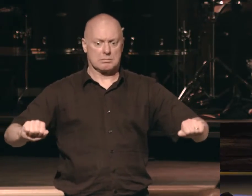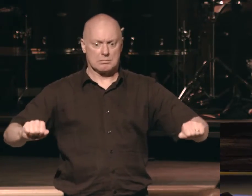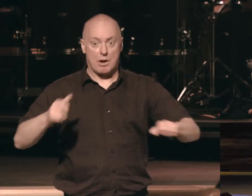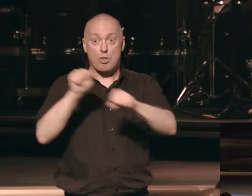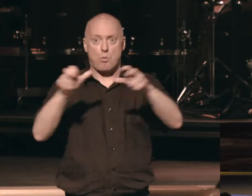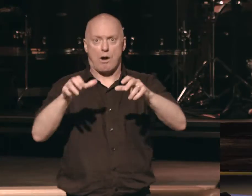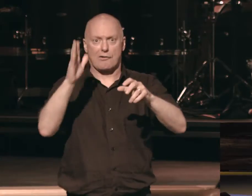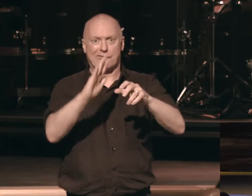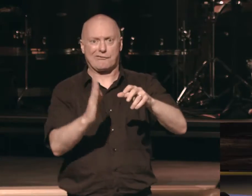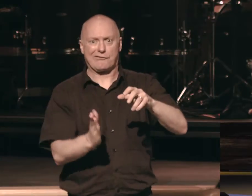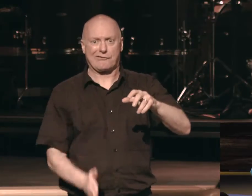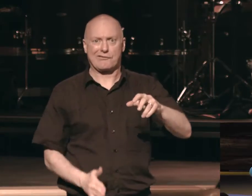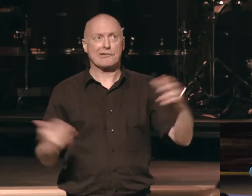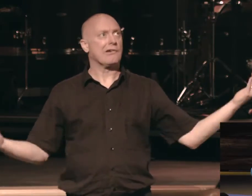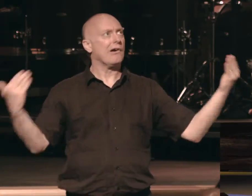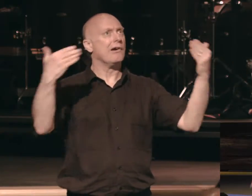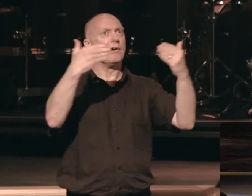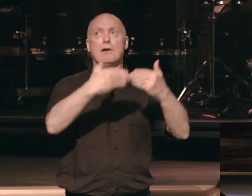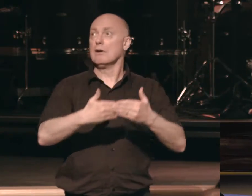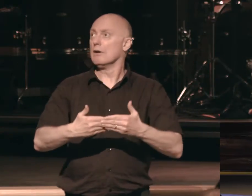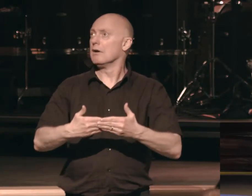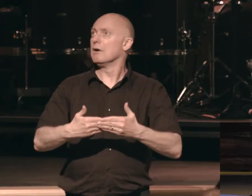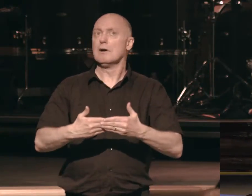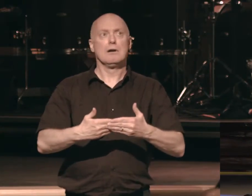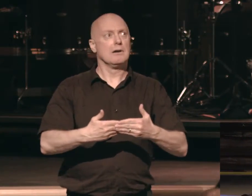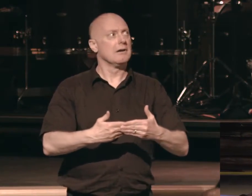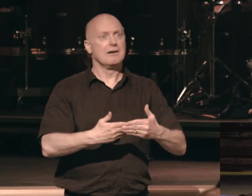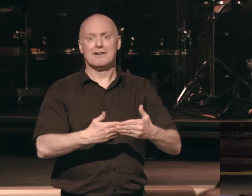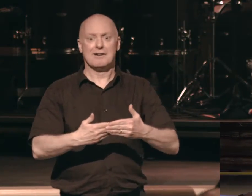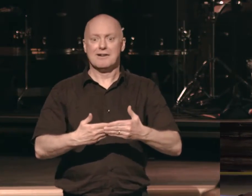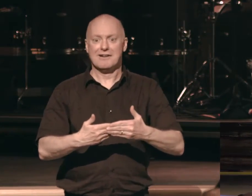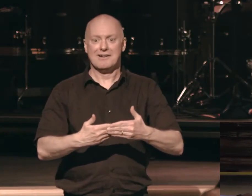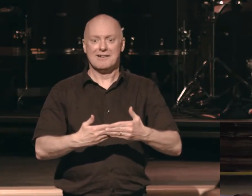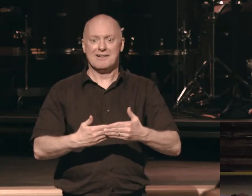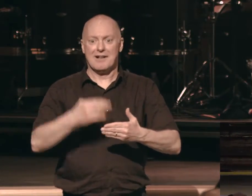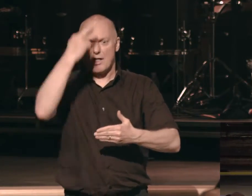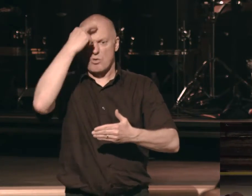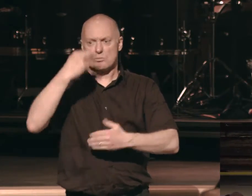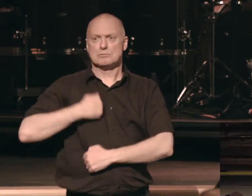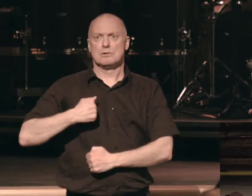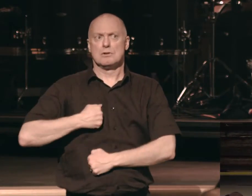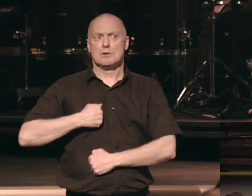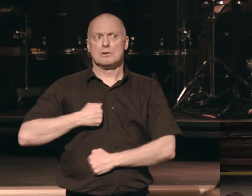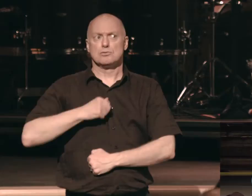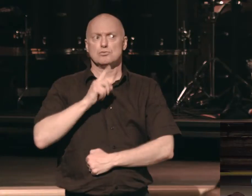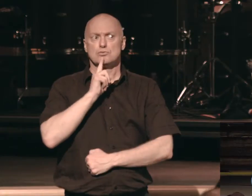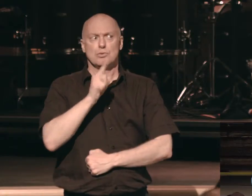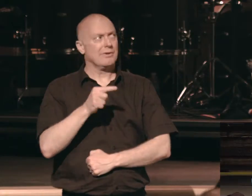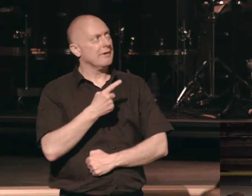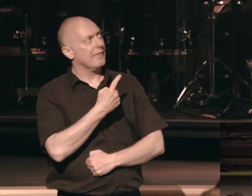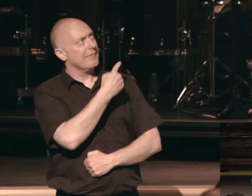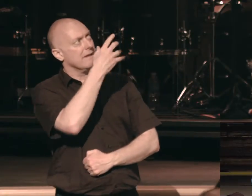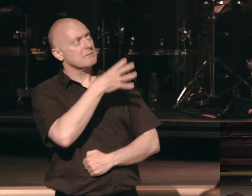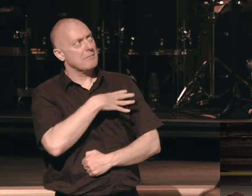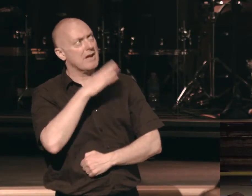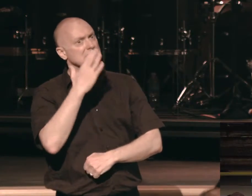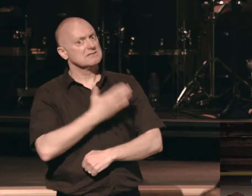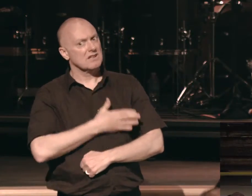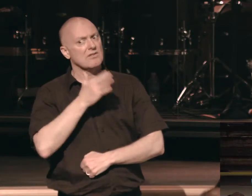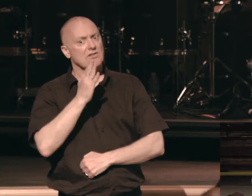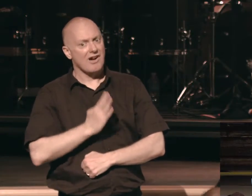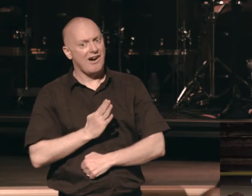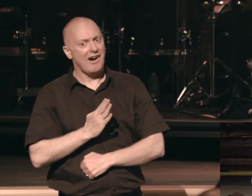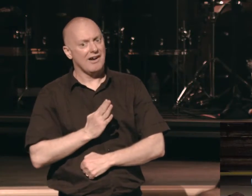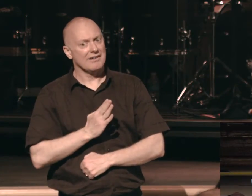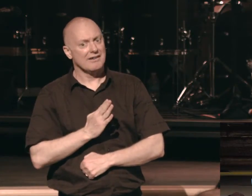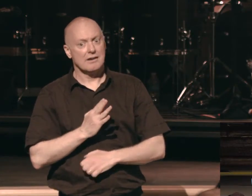rock splitting and the darkness comes over the whole land. And filled with awe, the Bible says, the Roman centurion looks and says, truly, this man was the Son of